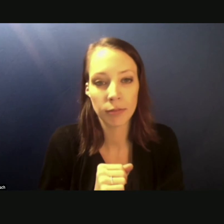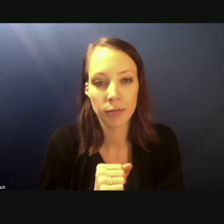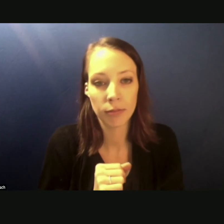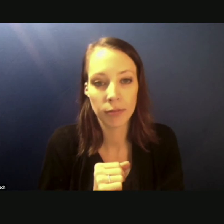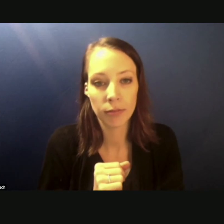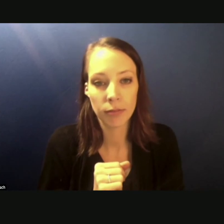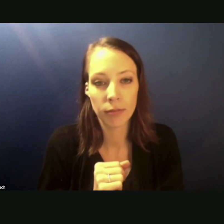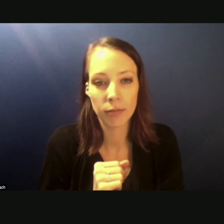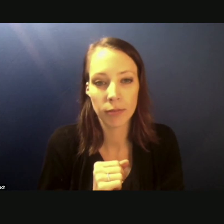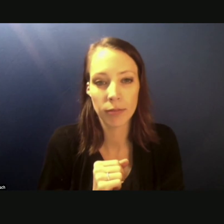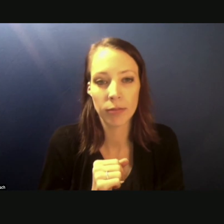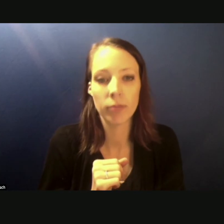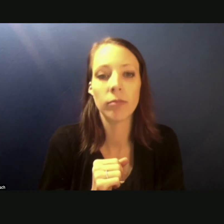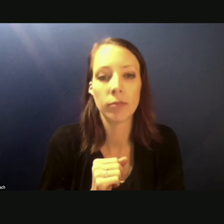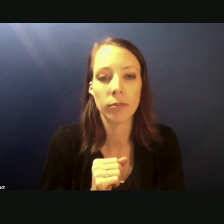from like the